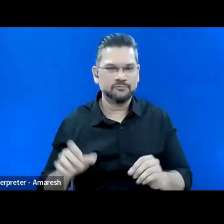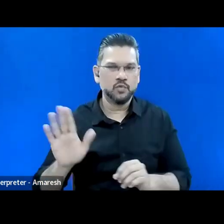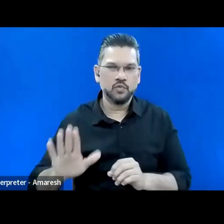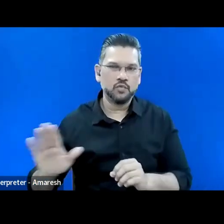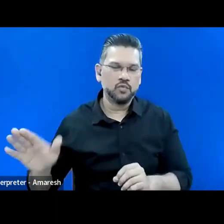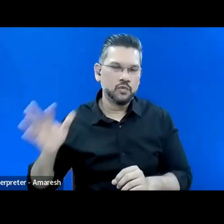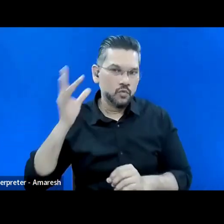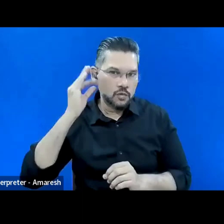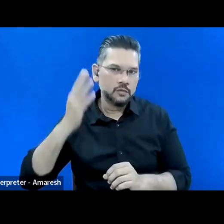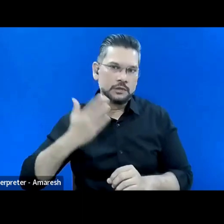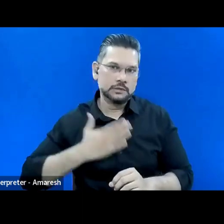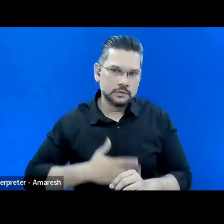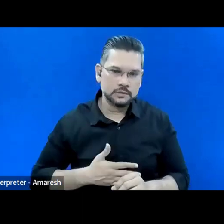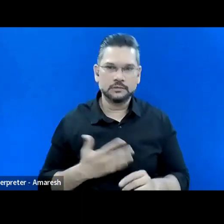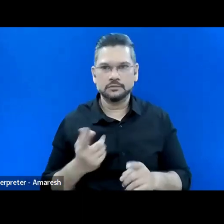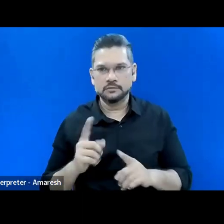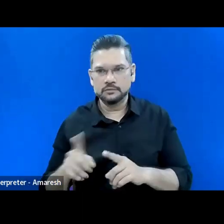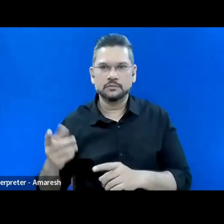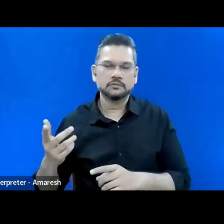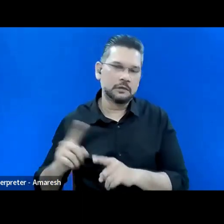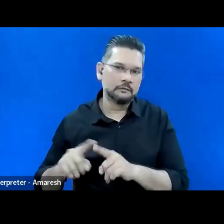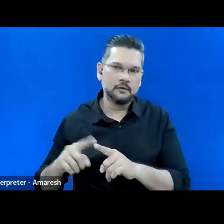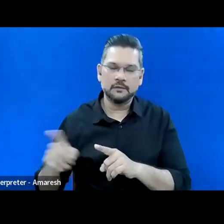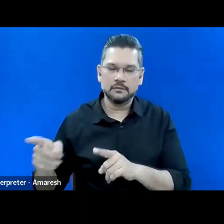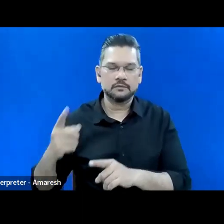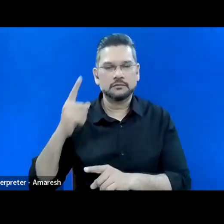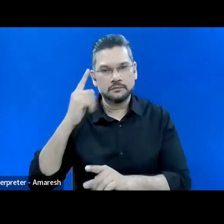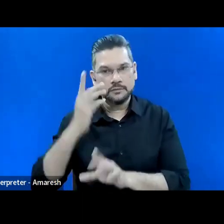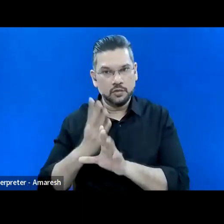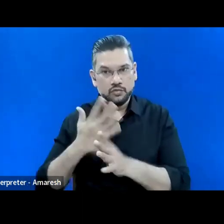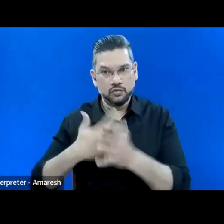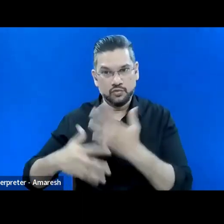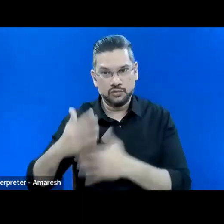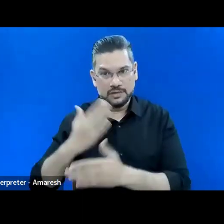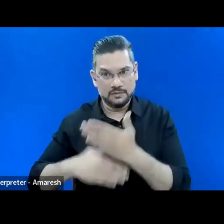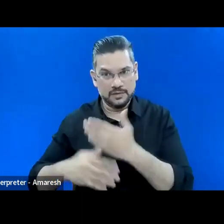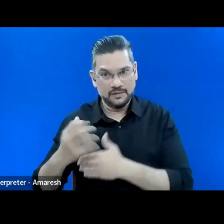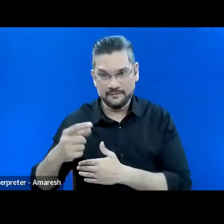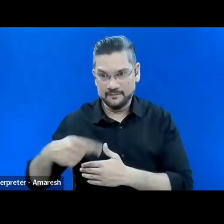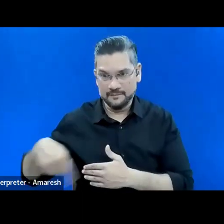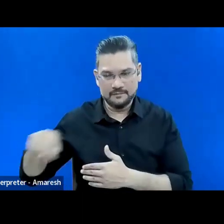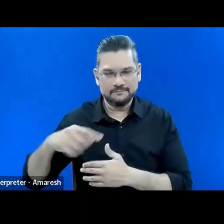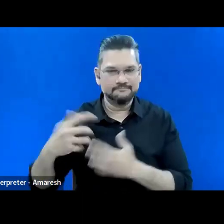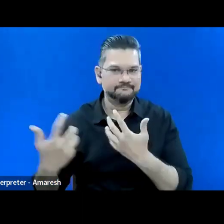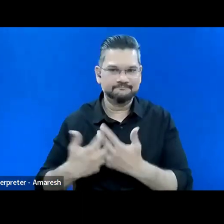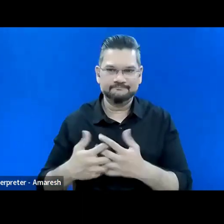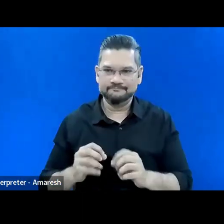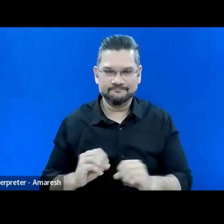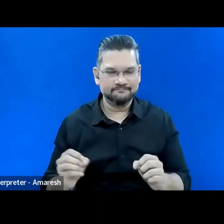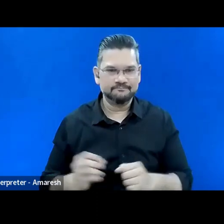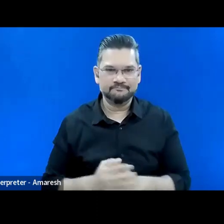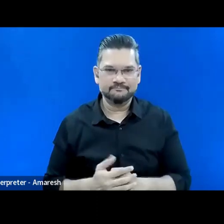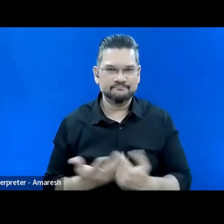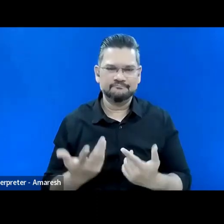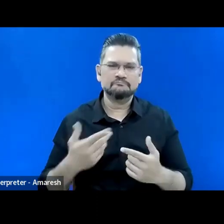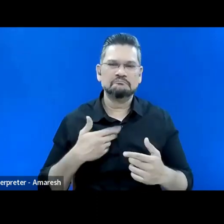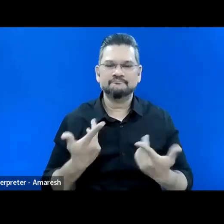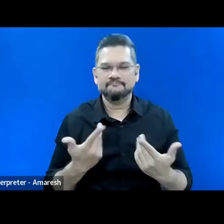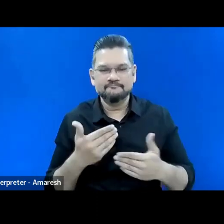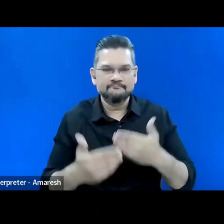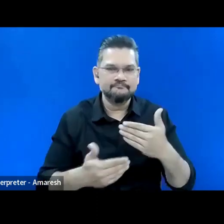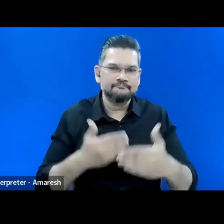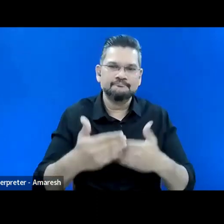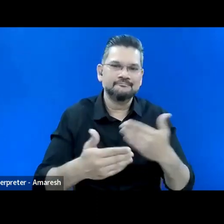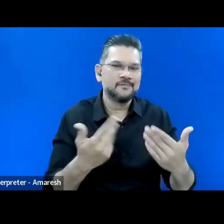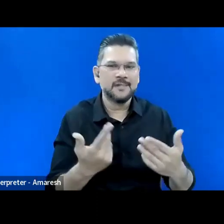the sensitivities of women with psychosocial disabilities. You go through a system where you're constantly questioned, where your reality is questioned, where